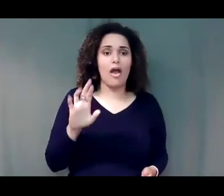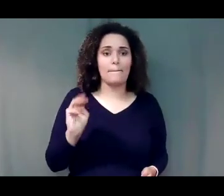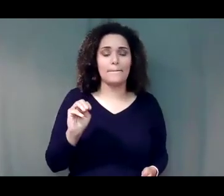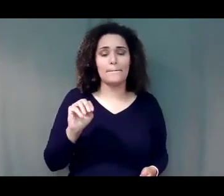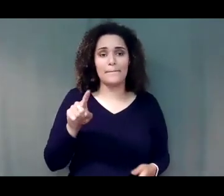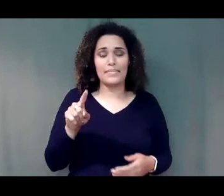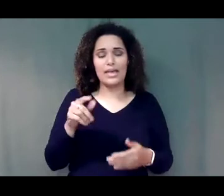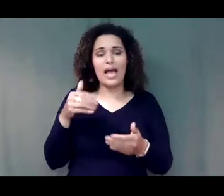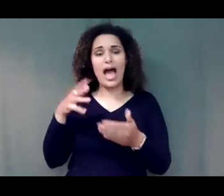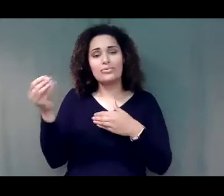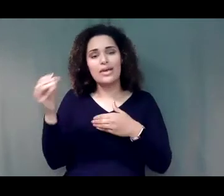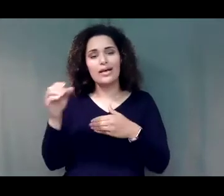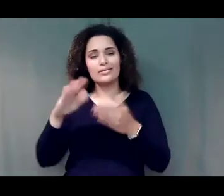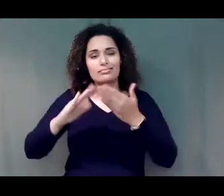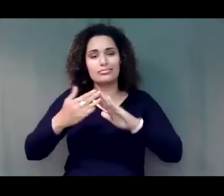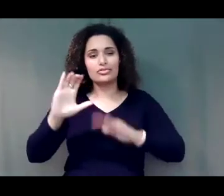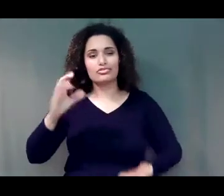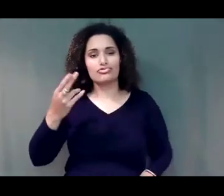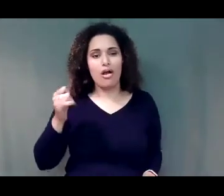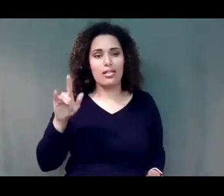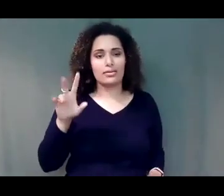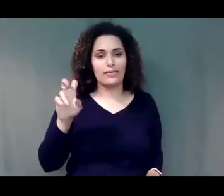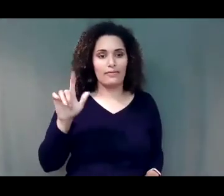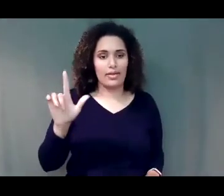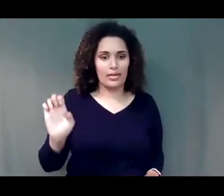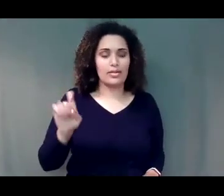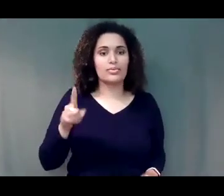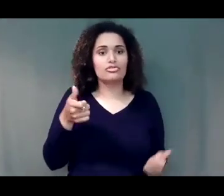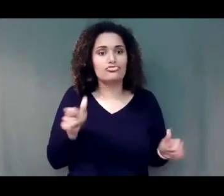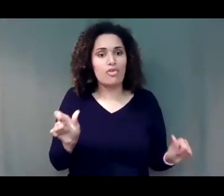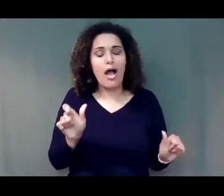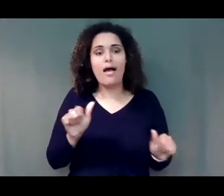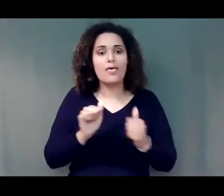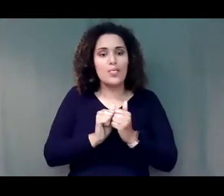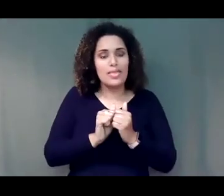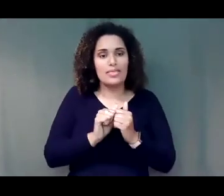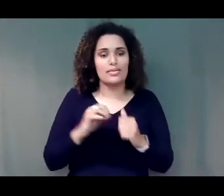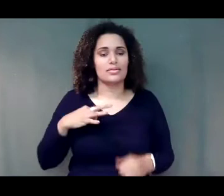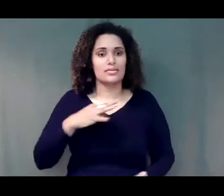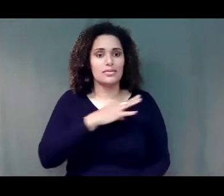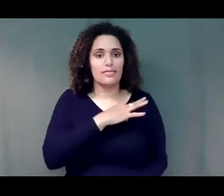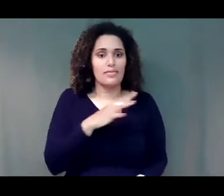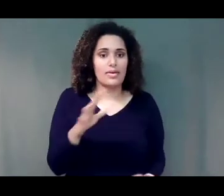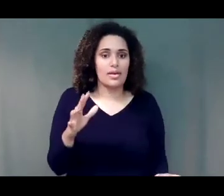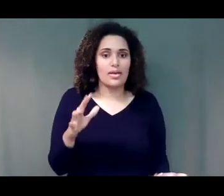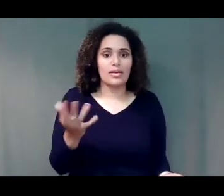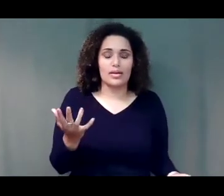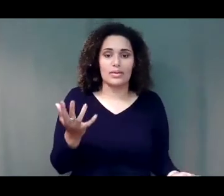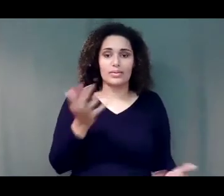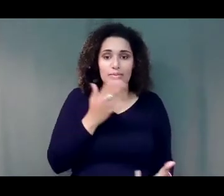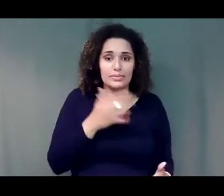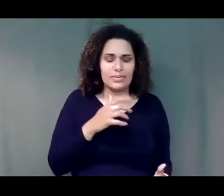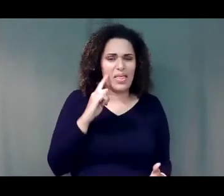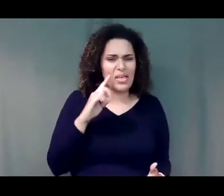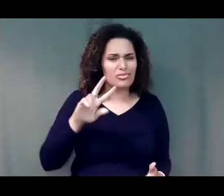a wonderful Viognier that we tried with the staff, and it was, I think it was a third